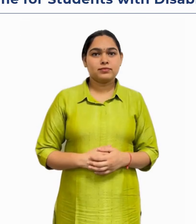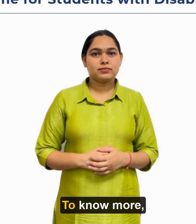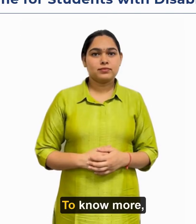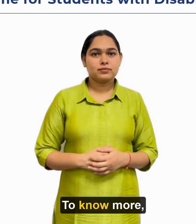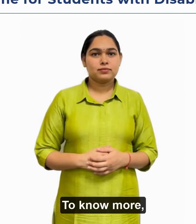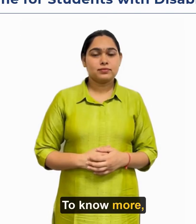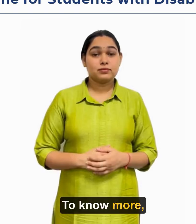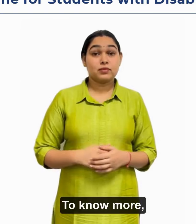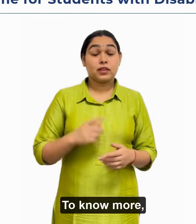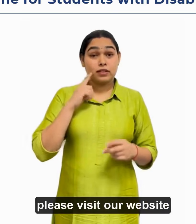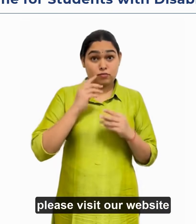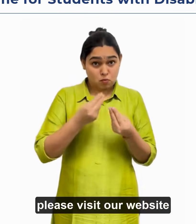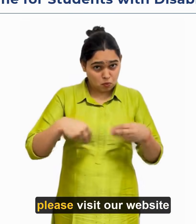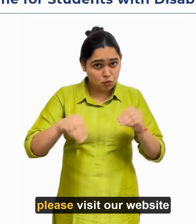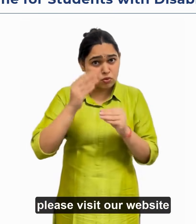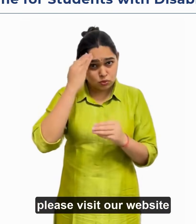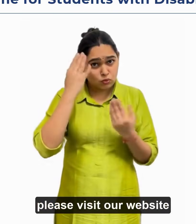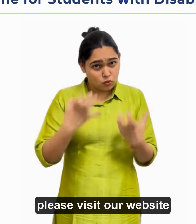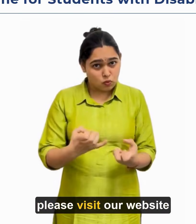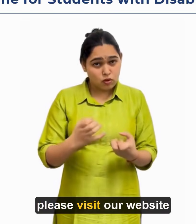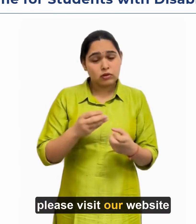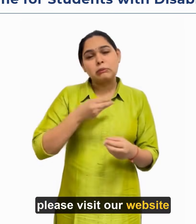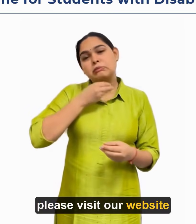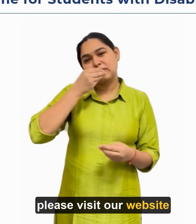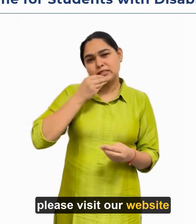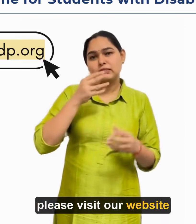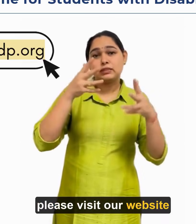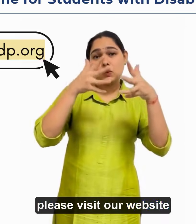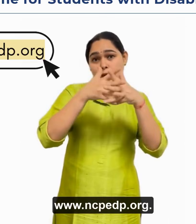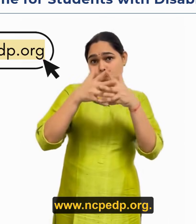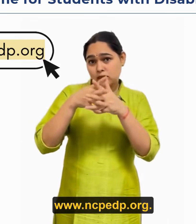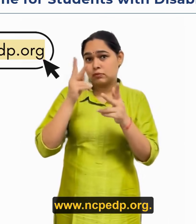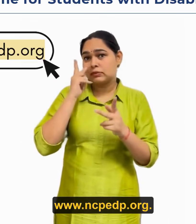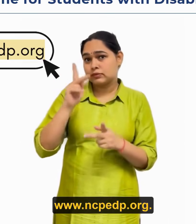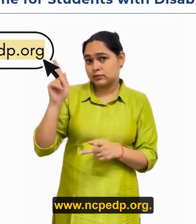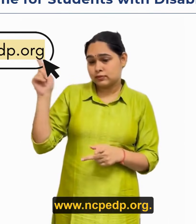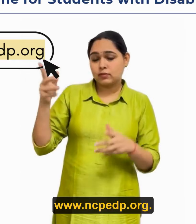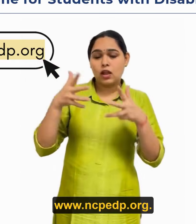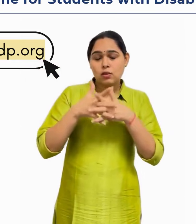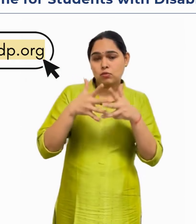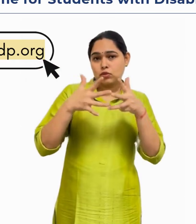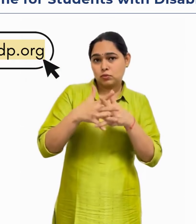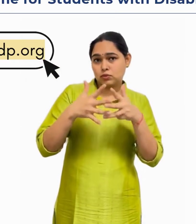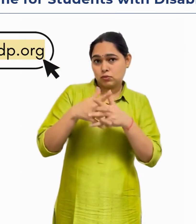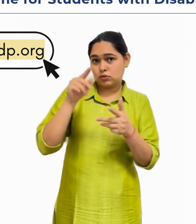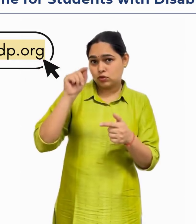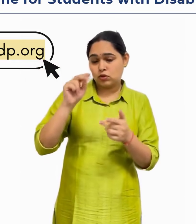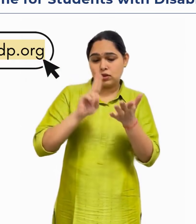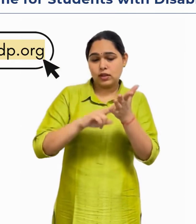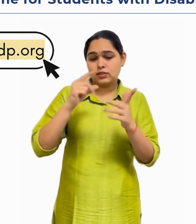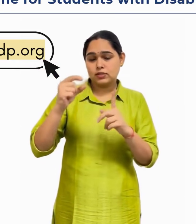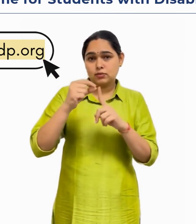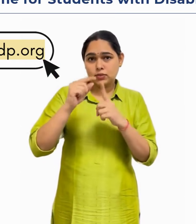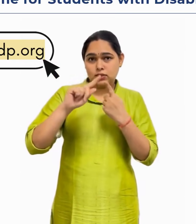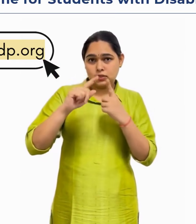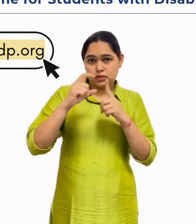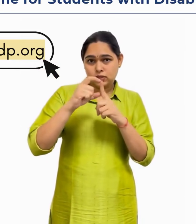To know more, please visit our website www.ncpedp.org.